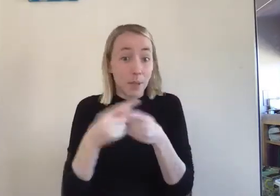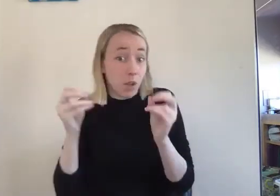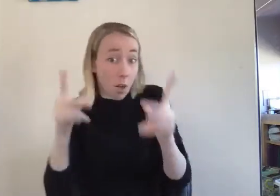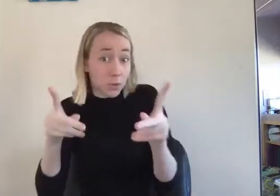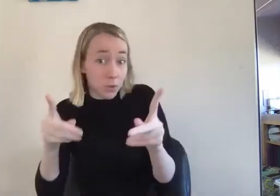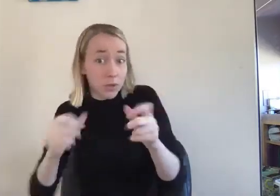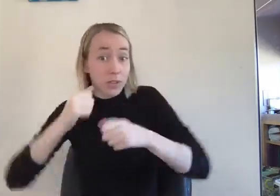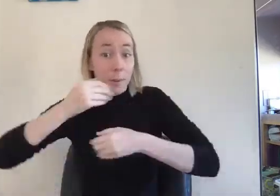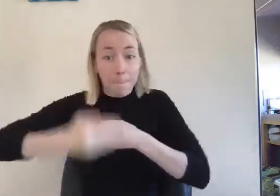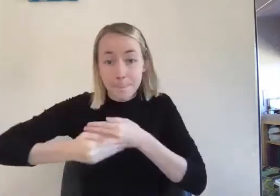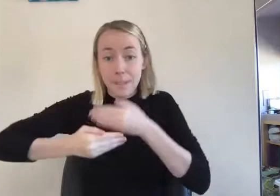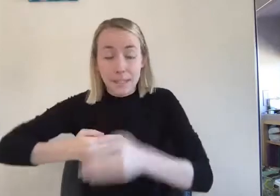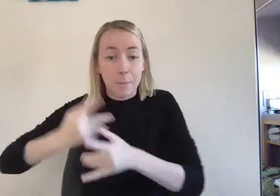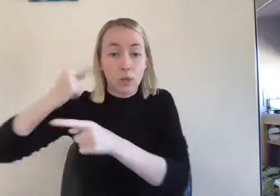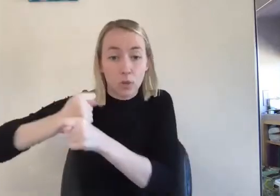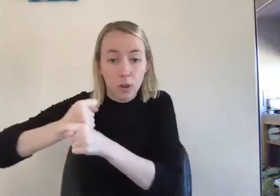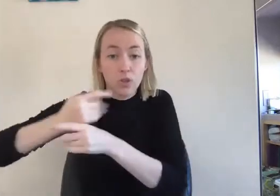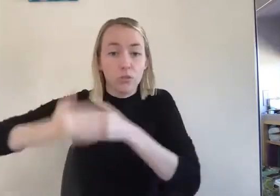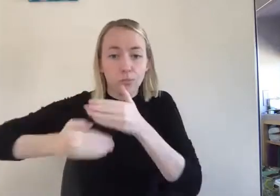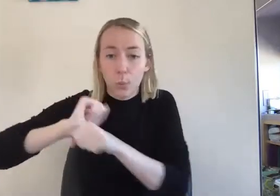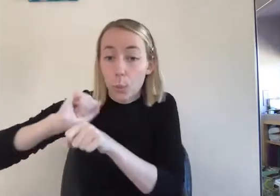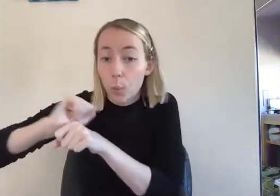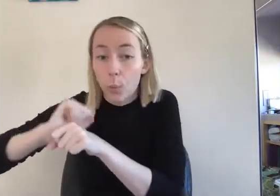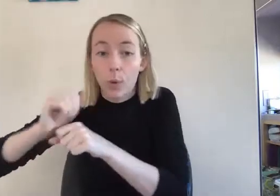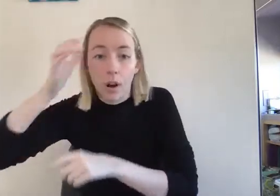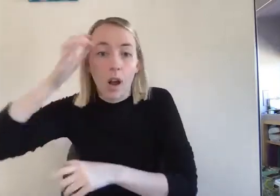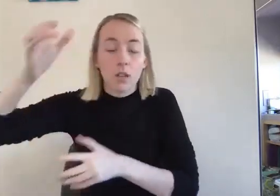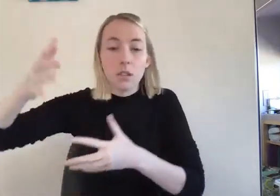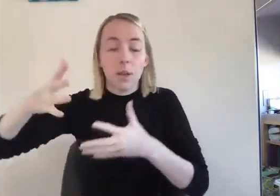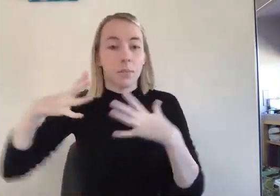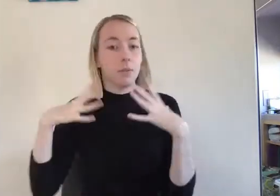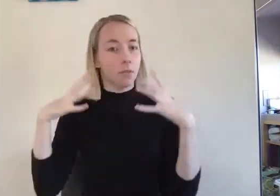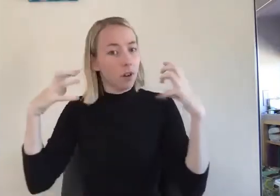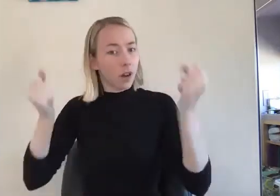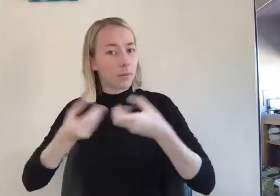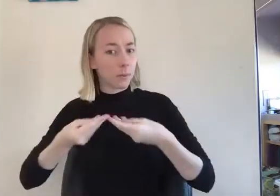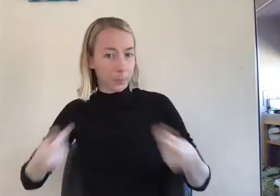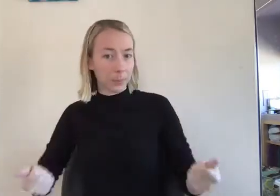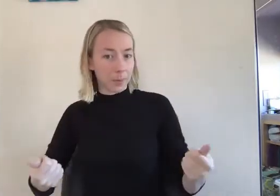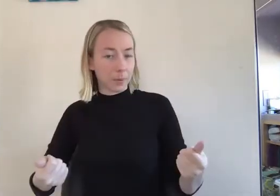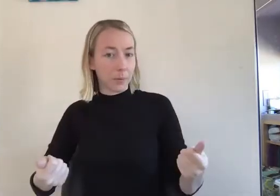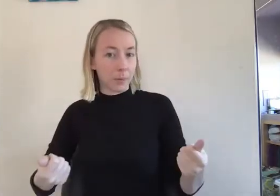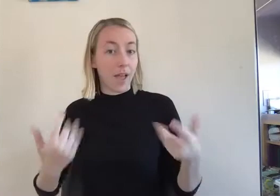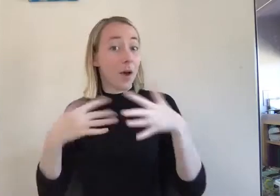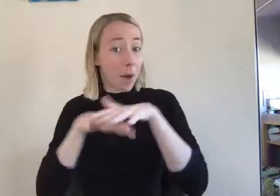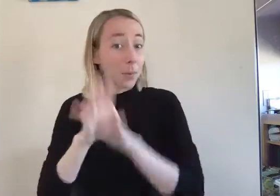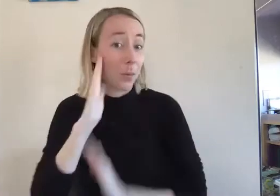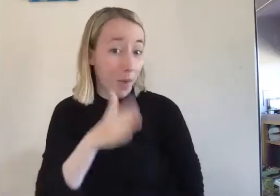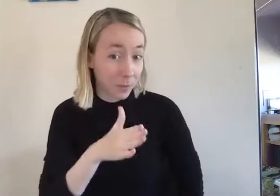are an opportunity to then work my steps, work the traditions, work the concepts, and then get some recovery out of that, and ultimately harmony.